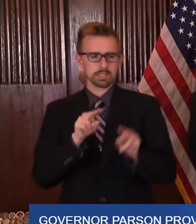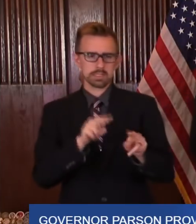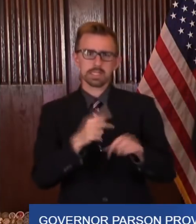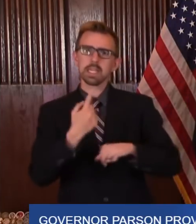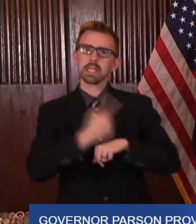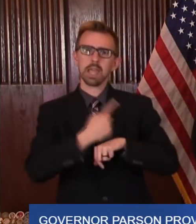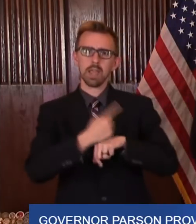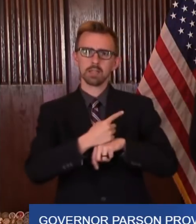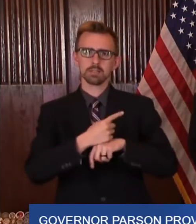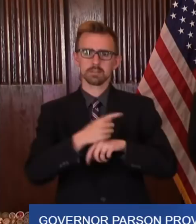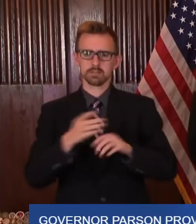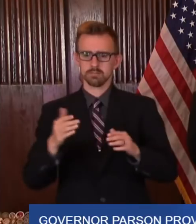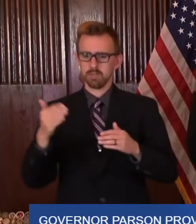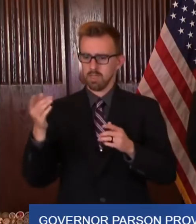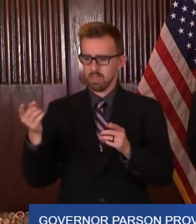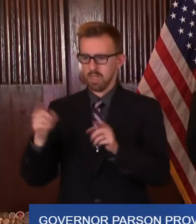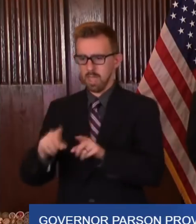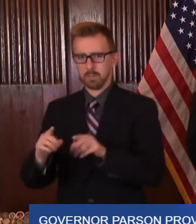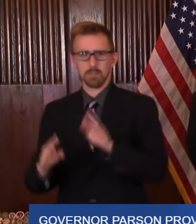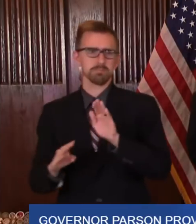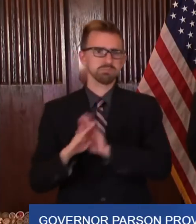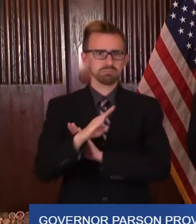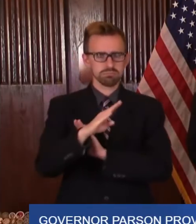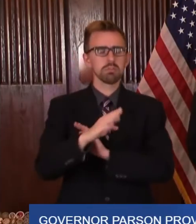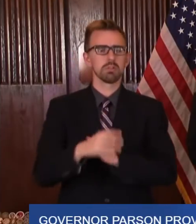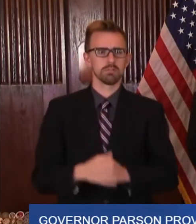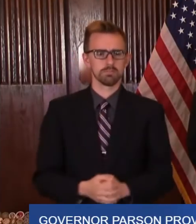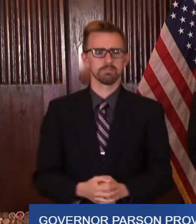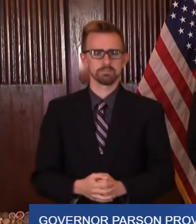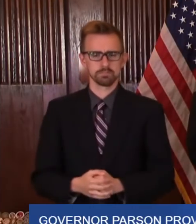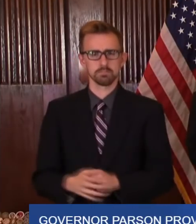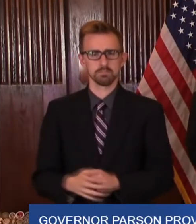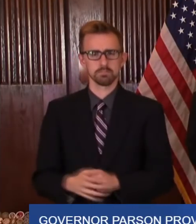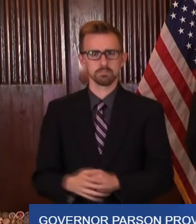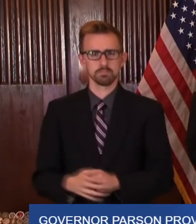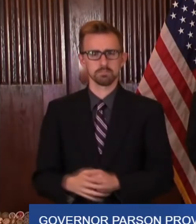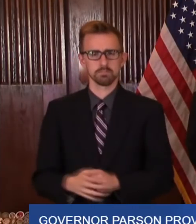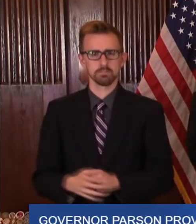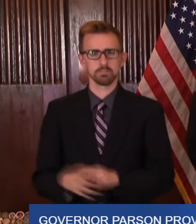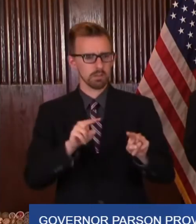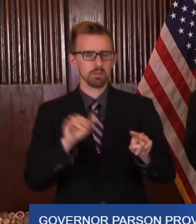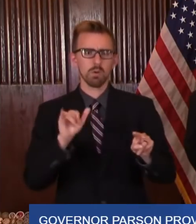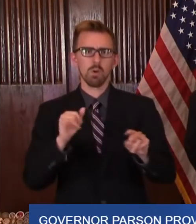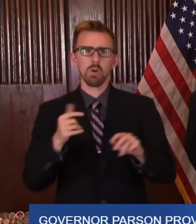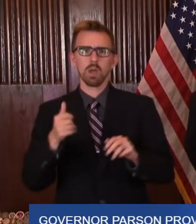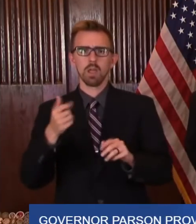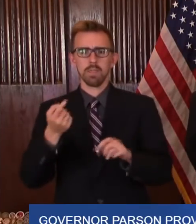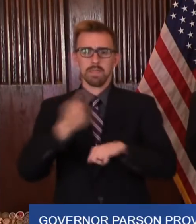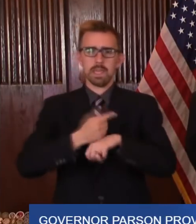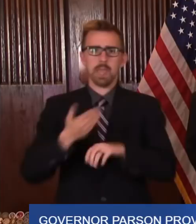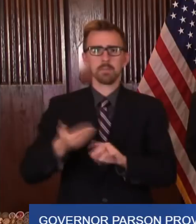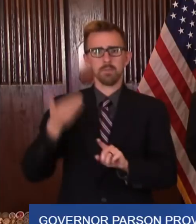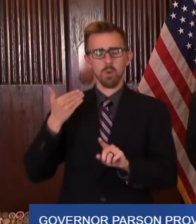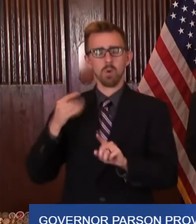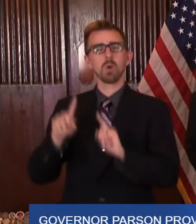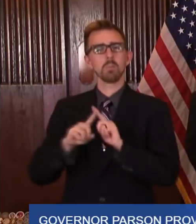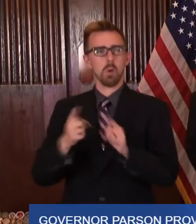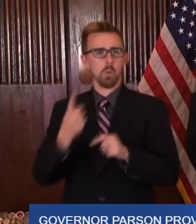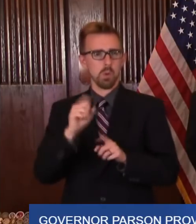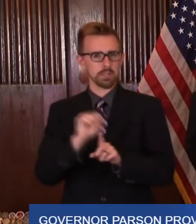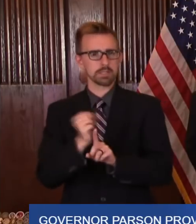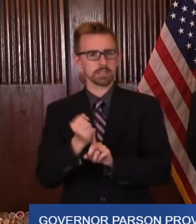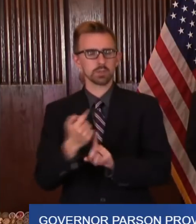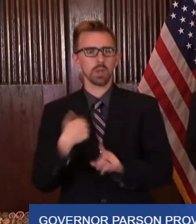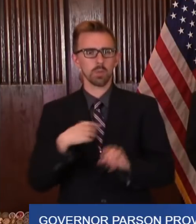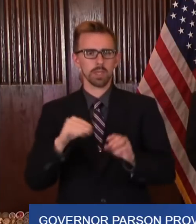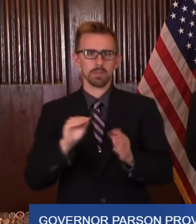days come in where you see an increase, and people might think, well, that's from the day before. But we had a situation, we put